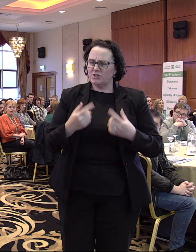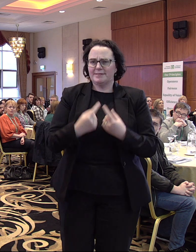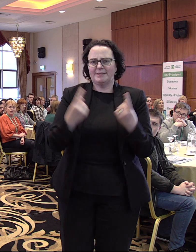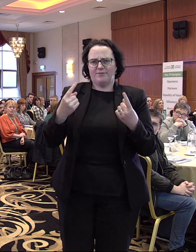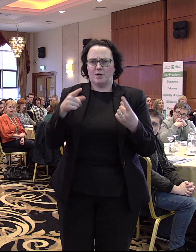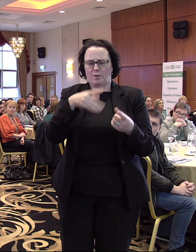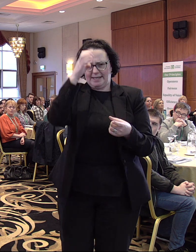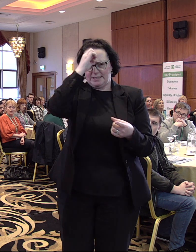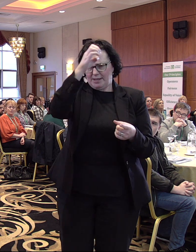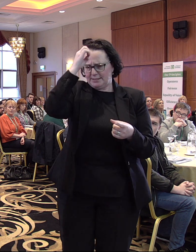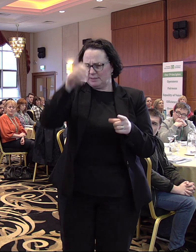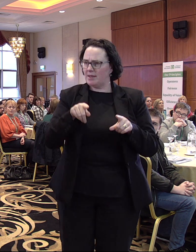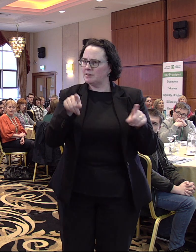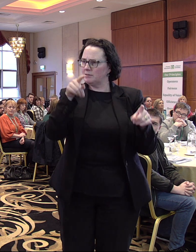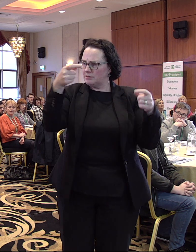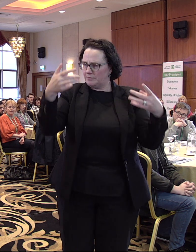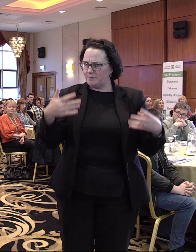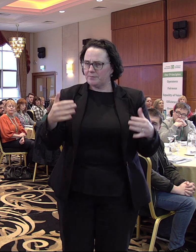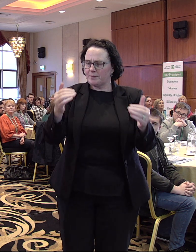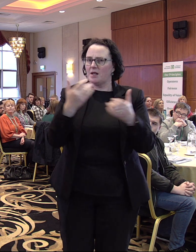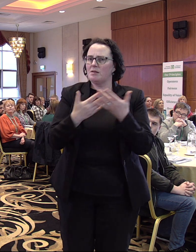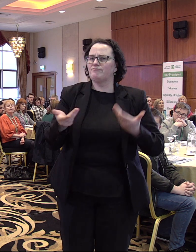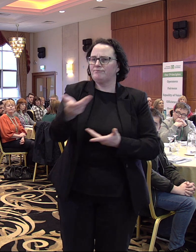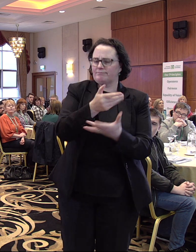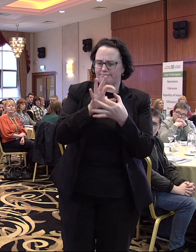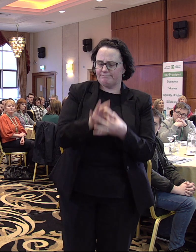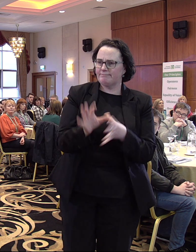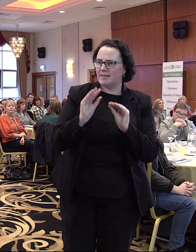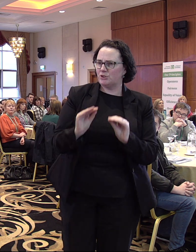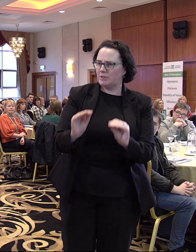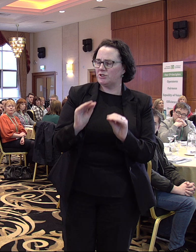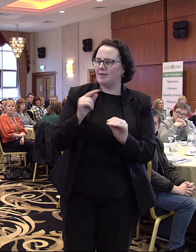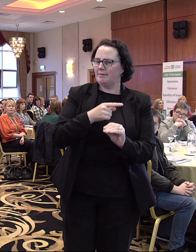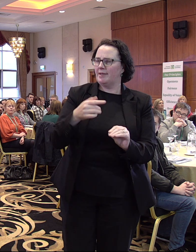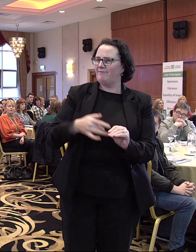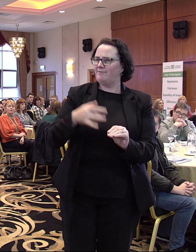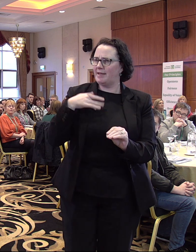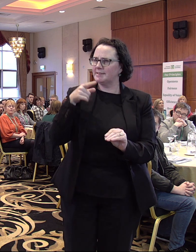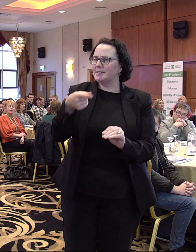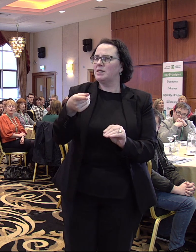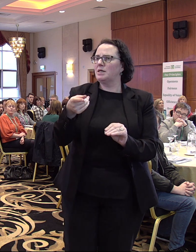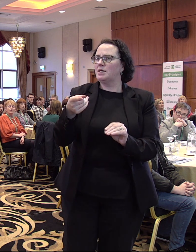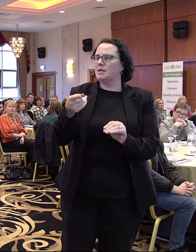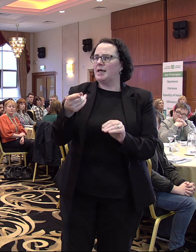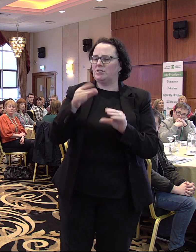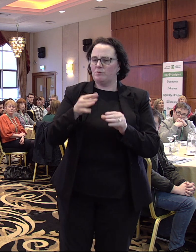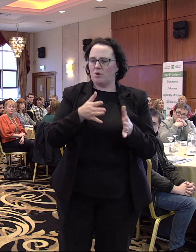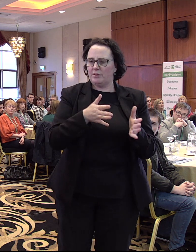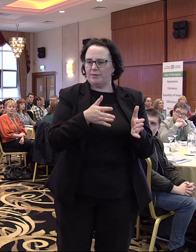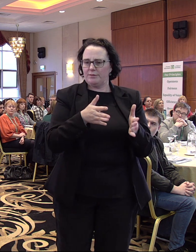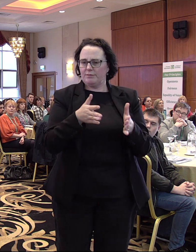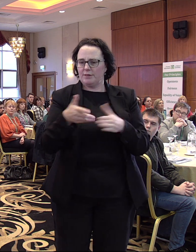go with that. We had lots of discussions around education, and they felt that education is steering children towards